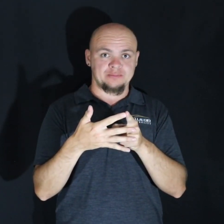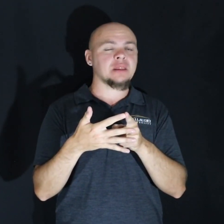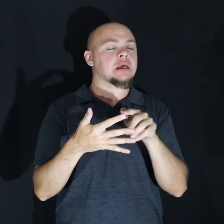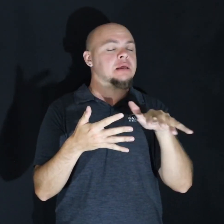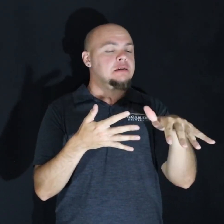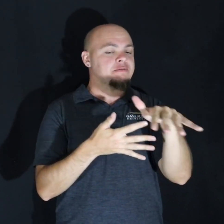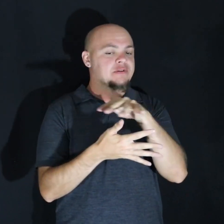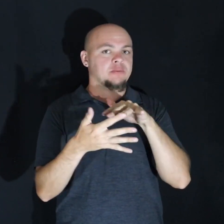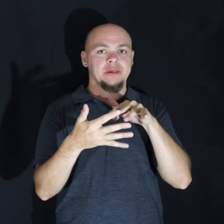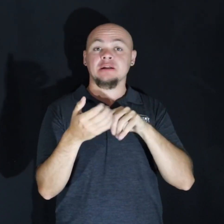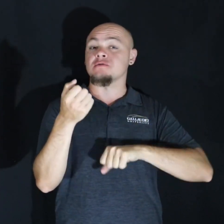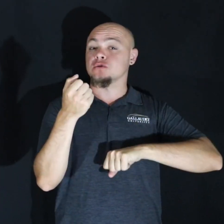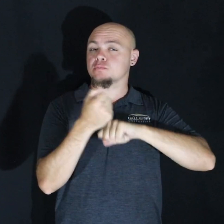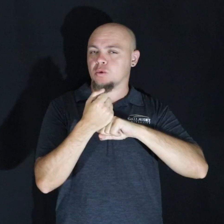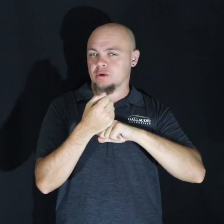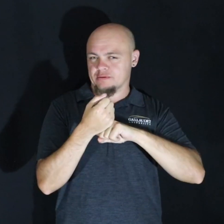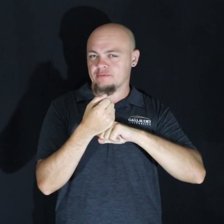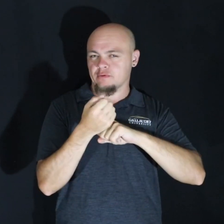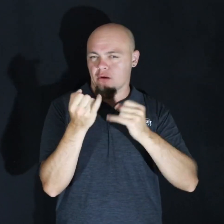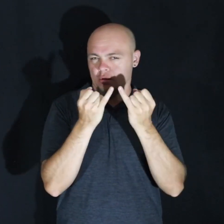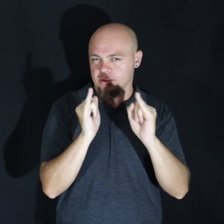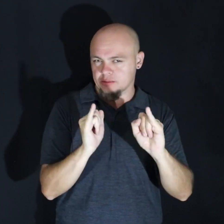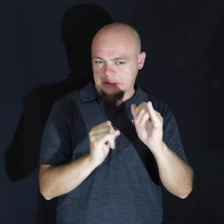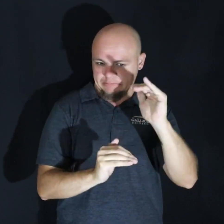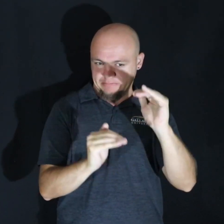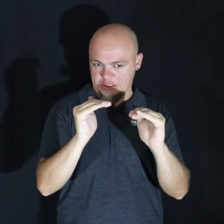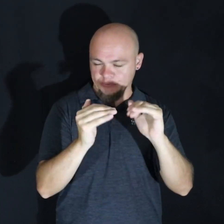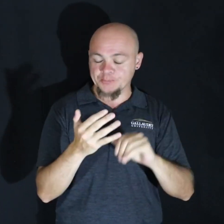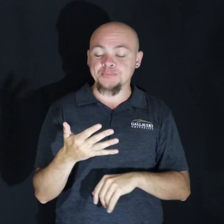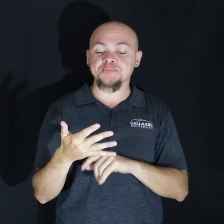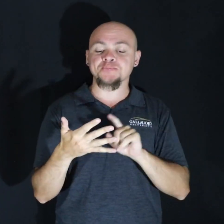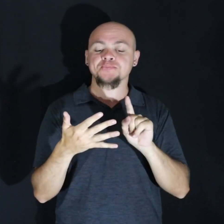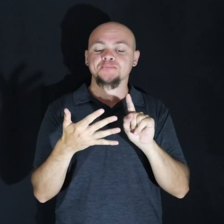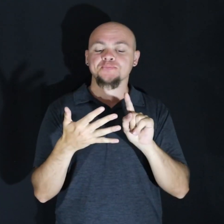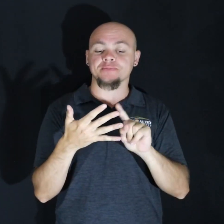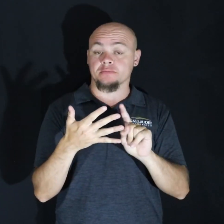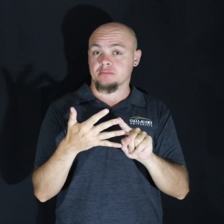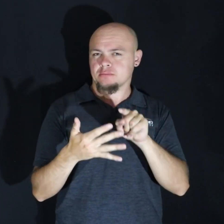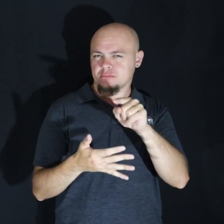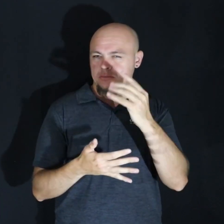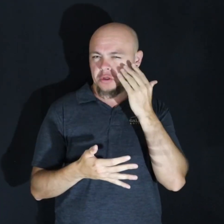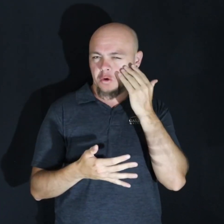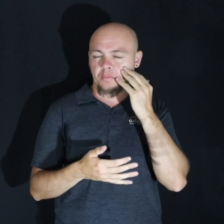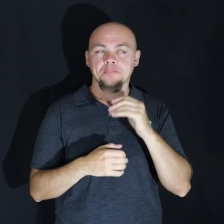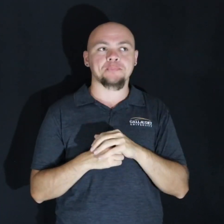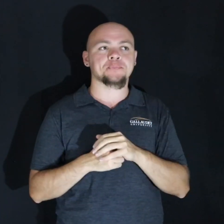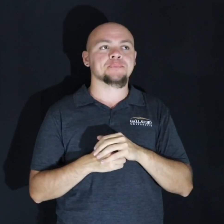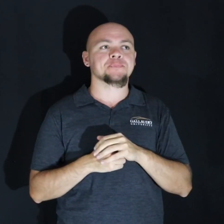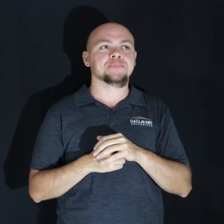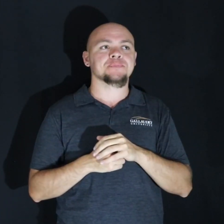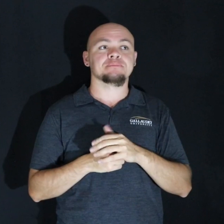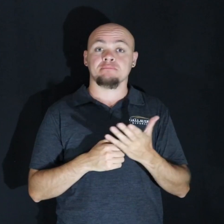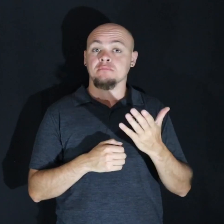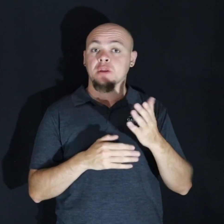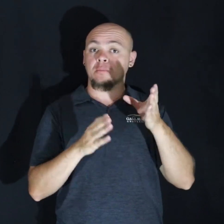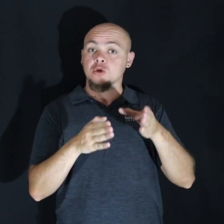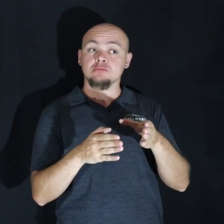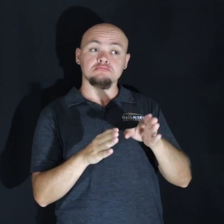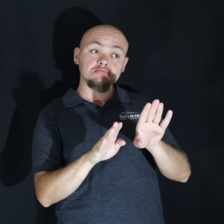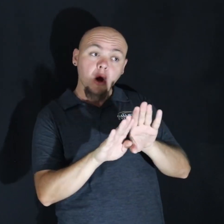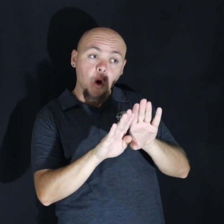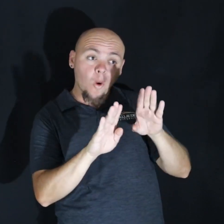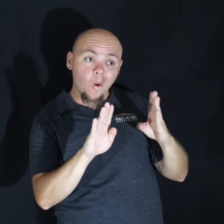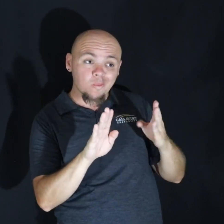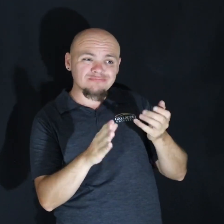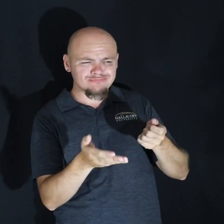supportive autonomy. Now, for number 3, how many of you have ever held the door open for someone who walked